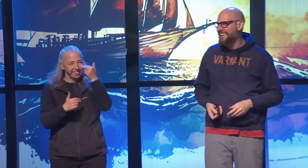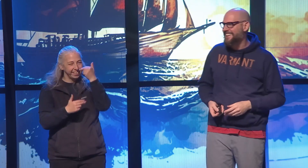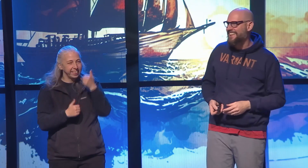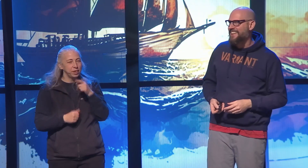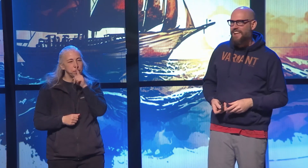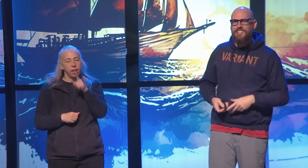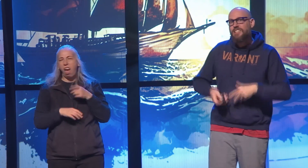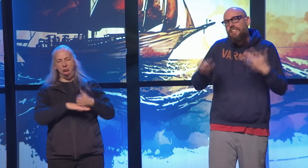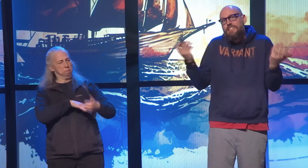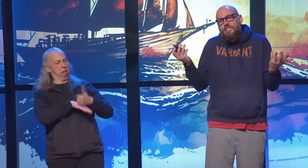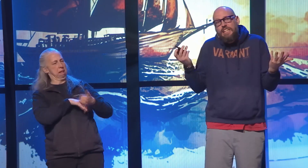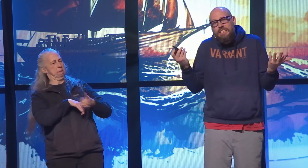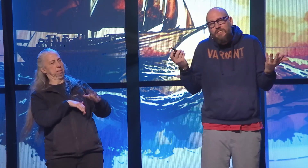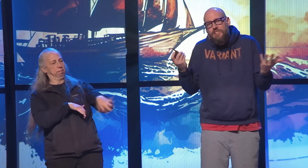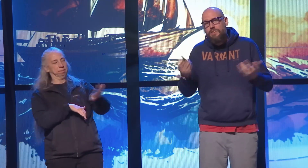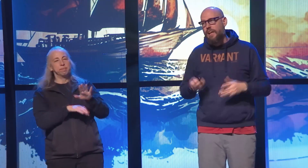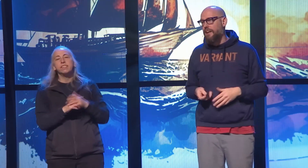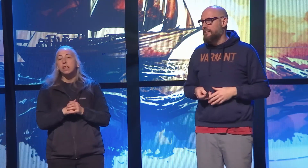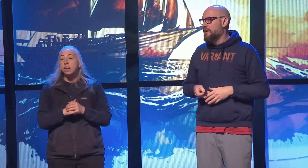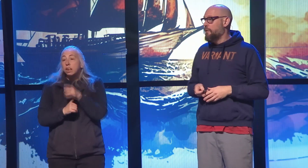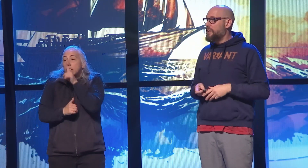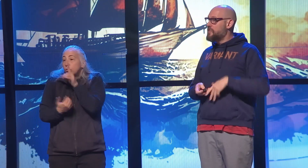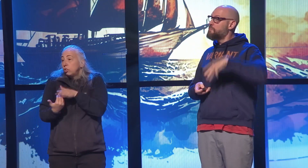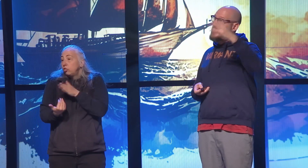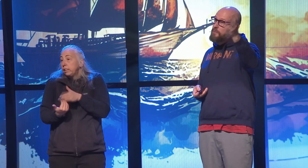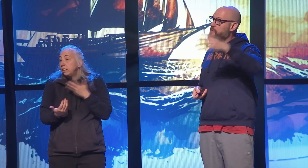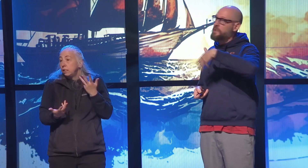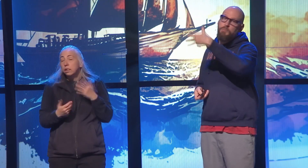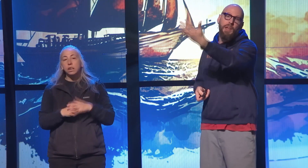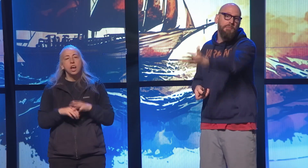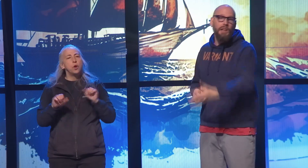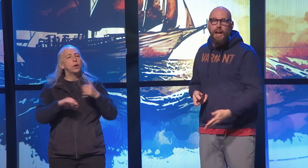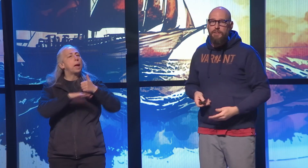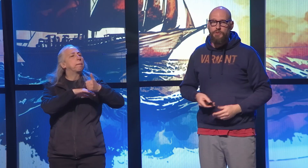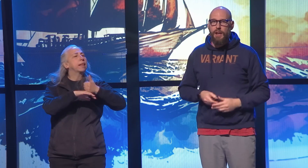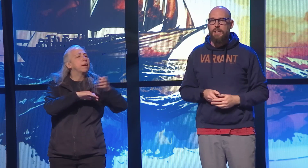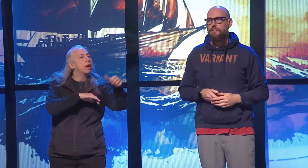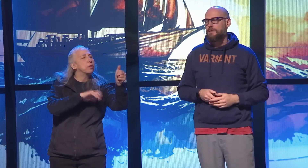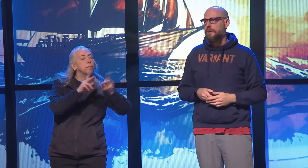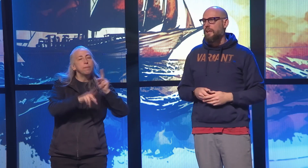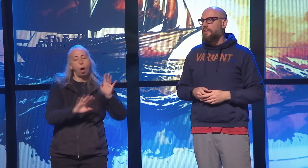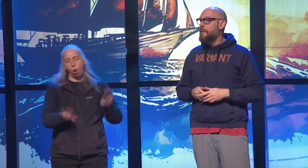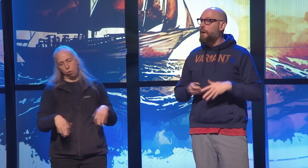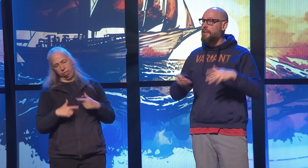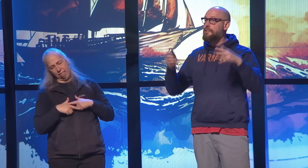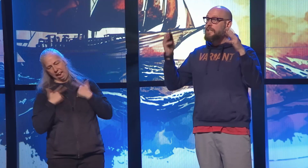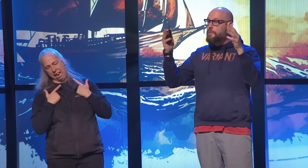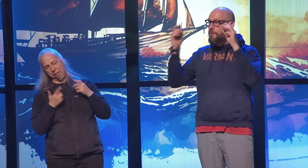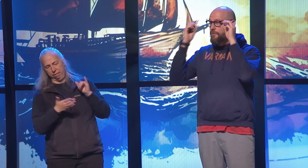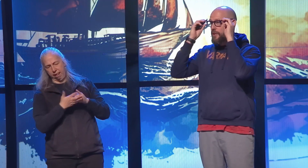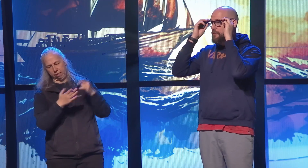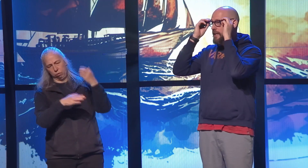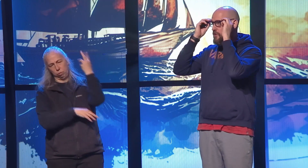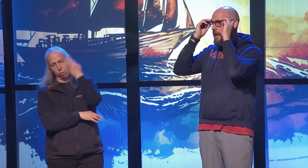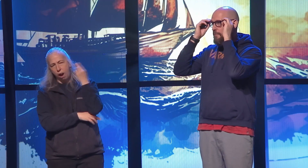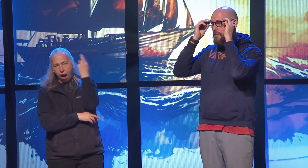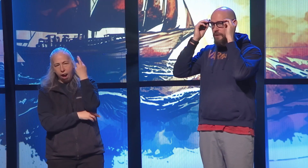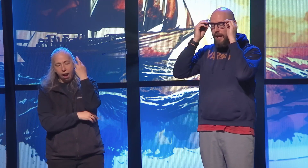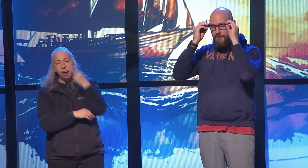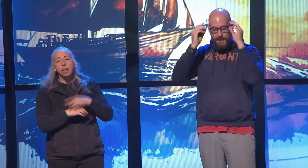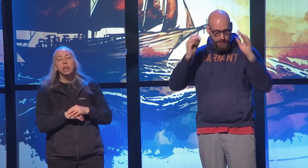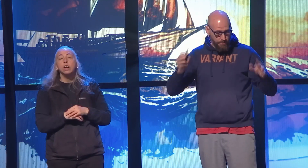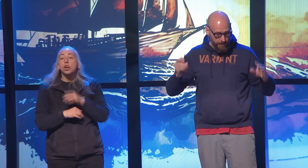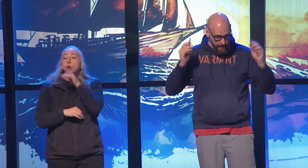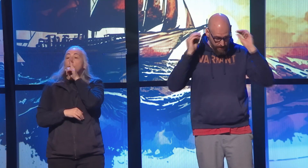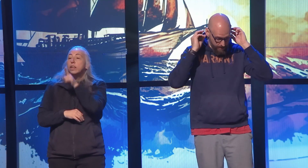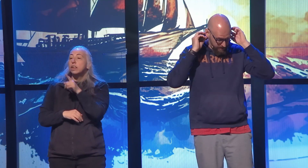fun. It's just easier to do that. We can just blame others. We can blame life, right? Think about a deeply frustrating job that